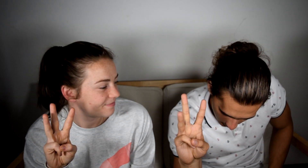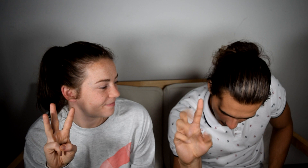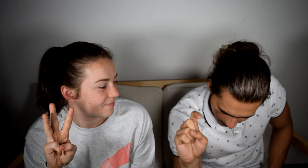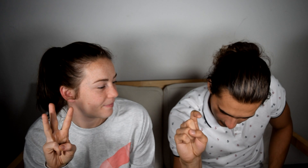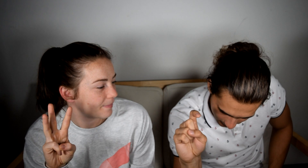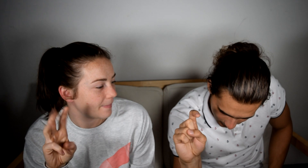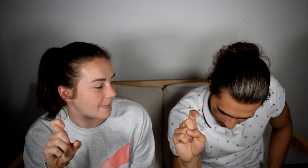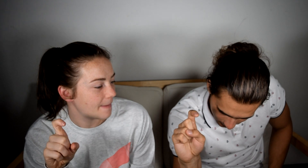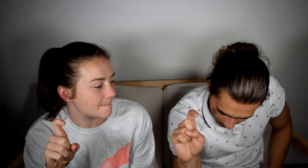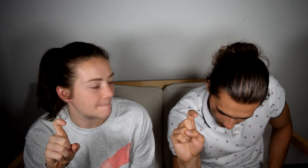X. Yep.